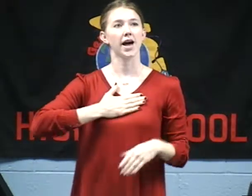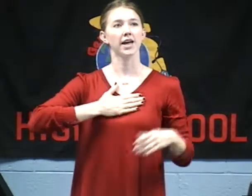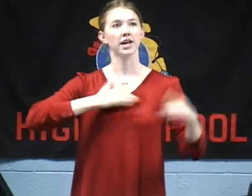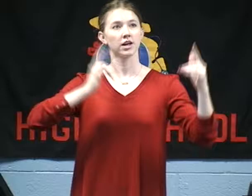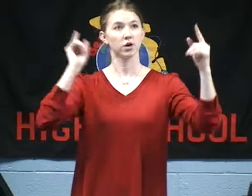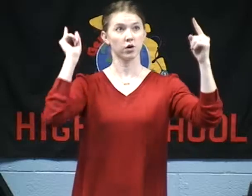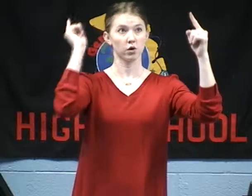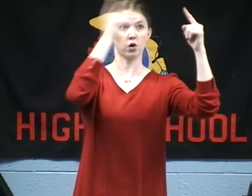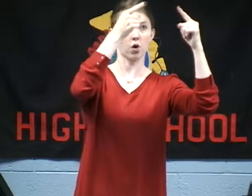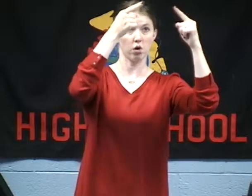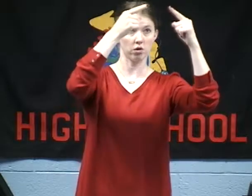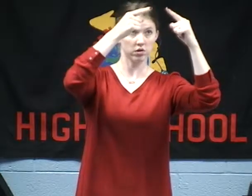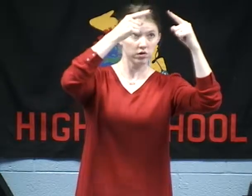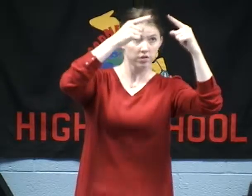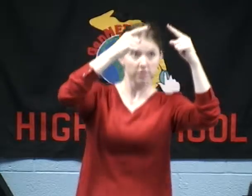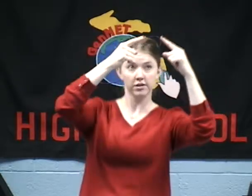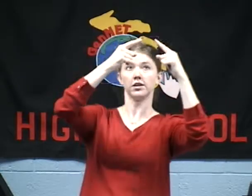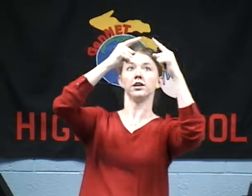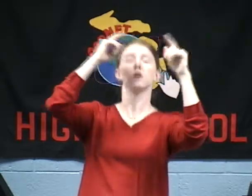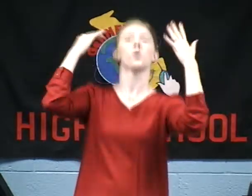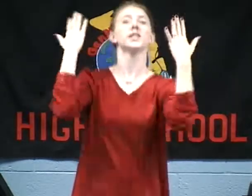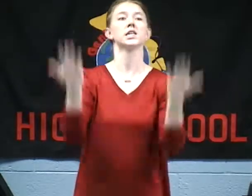my goal, what?